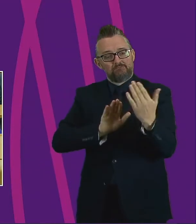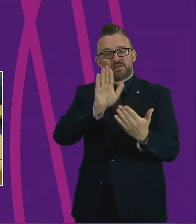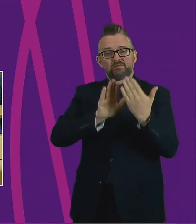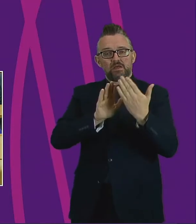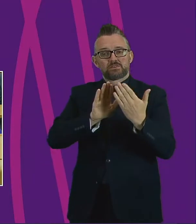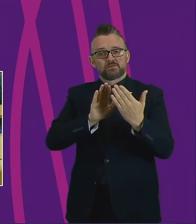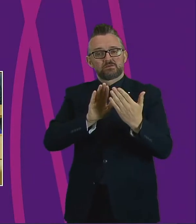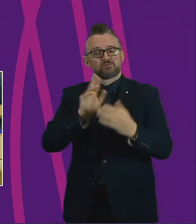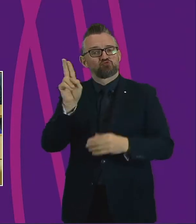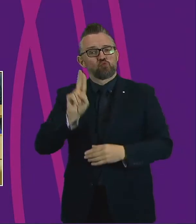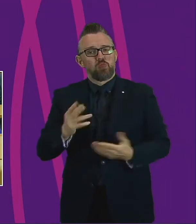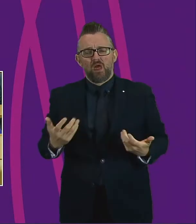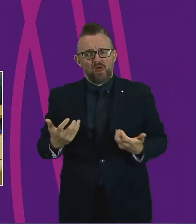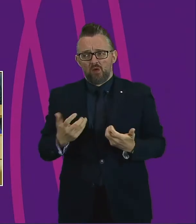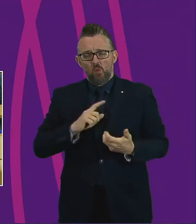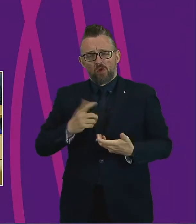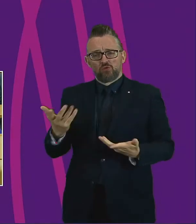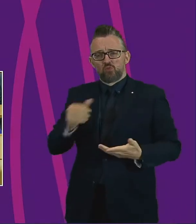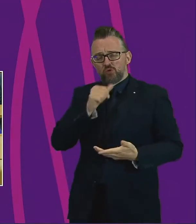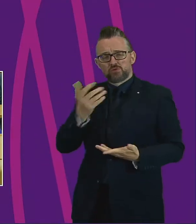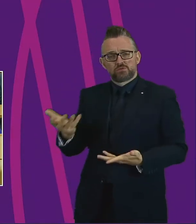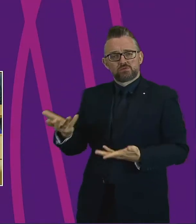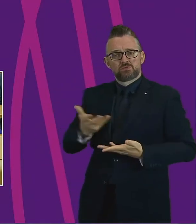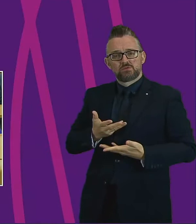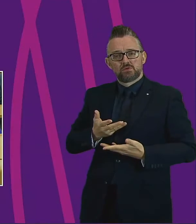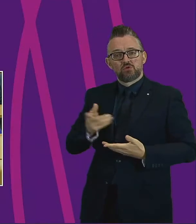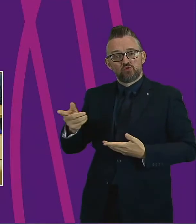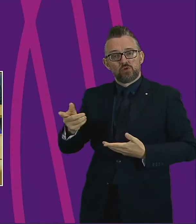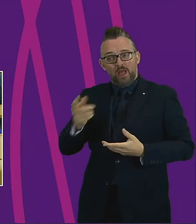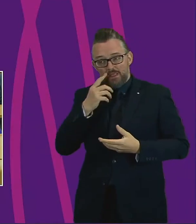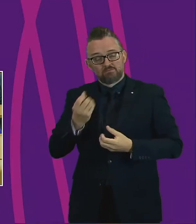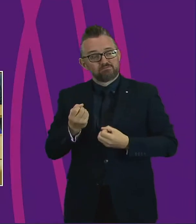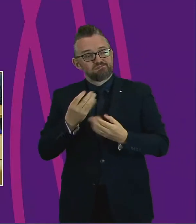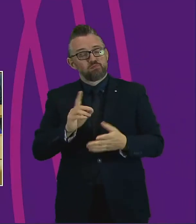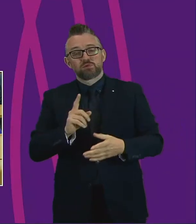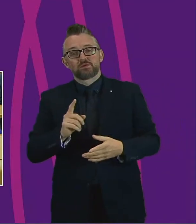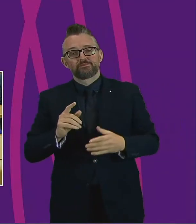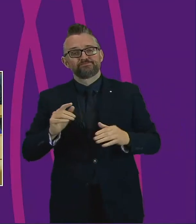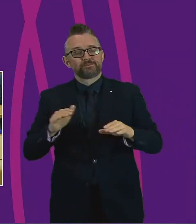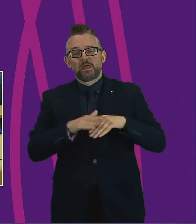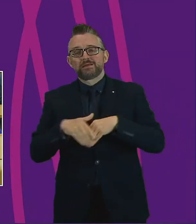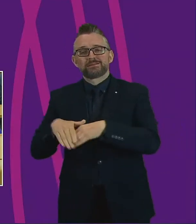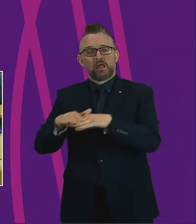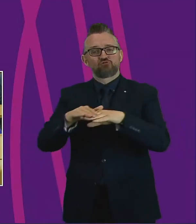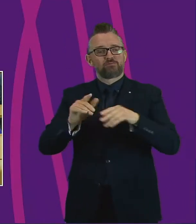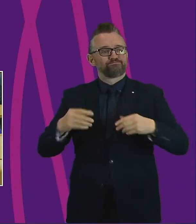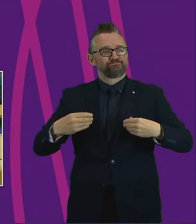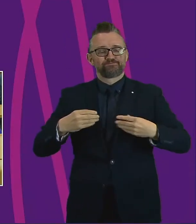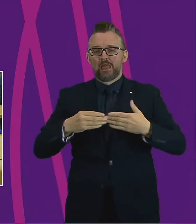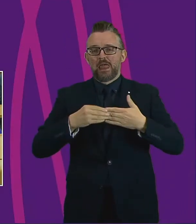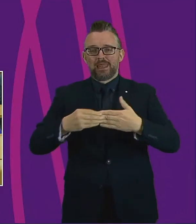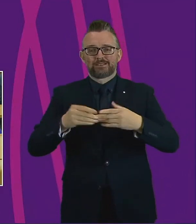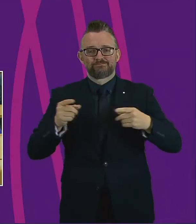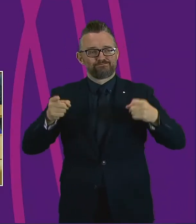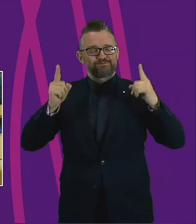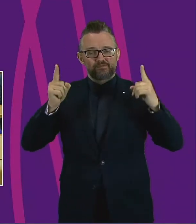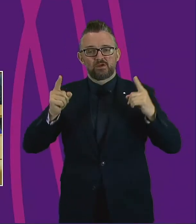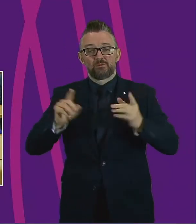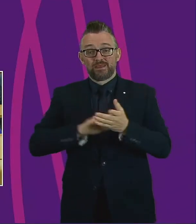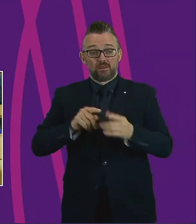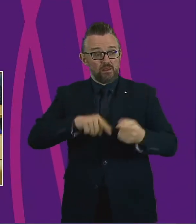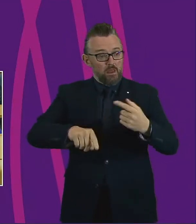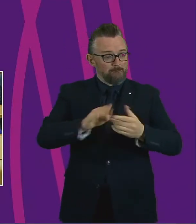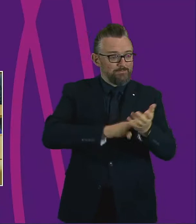schooling? Will you provide the national leadership and the resources our councils need that gives parents, teachers and